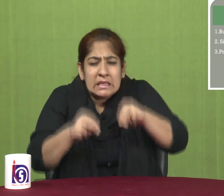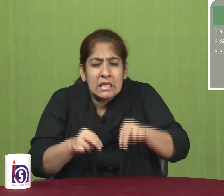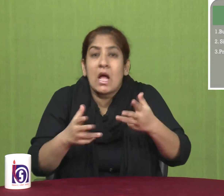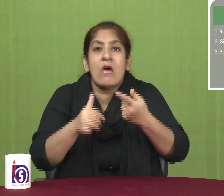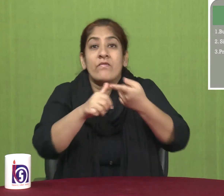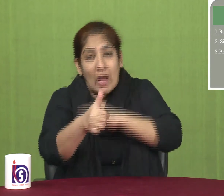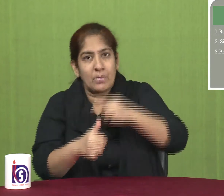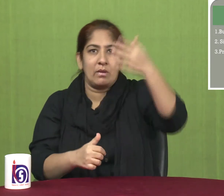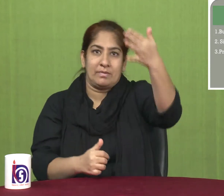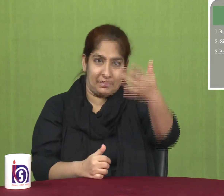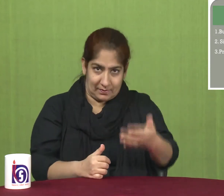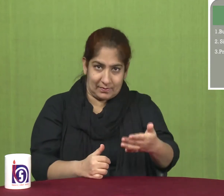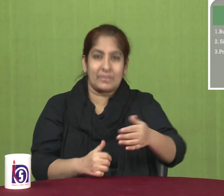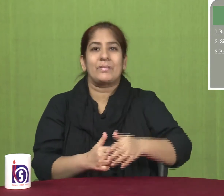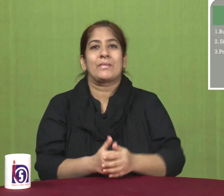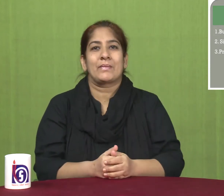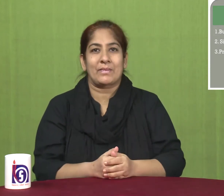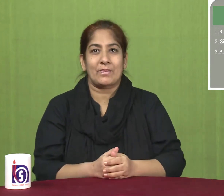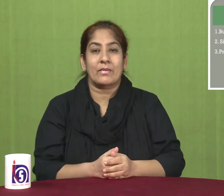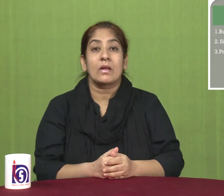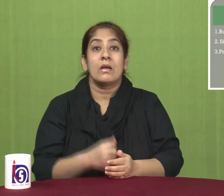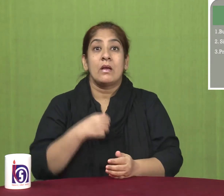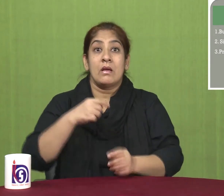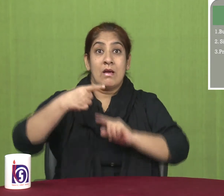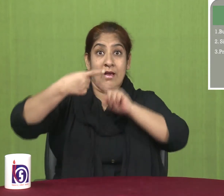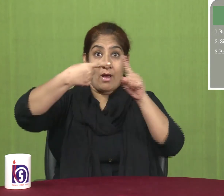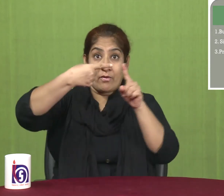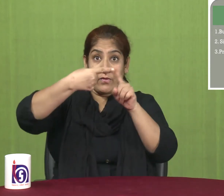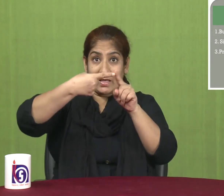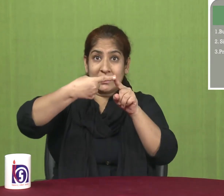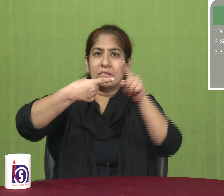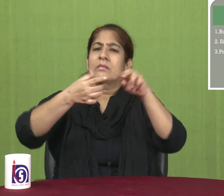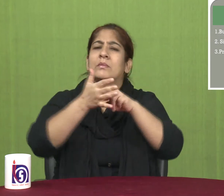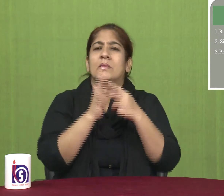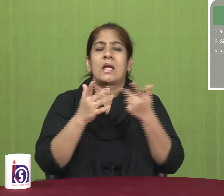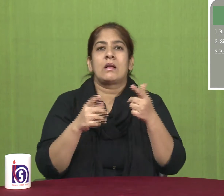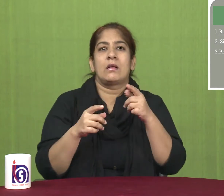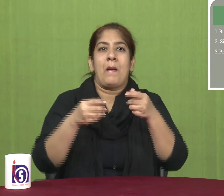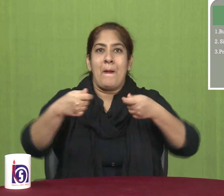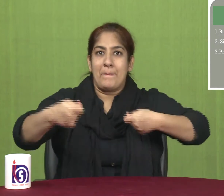Now, let's understand the factors affecting working capital requirements. You can see them on the screen.